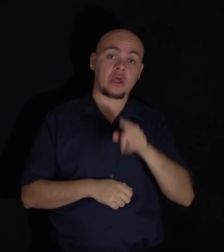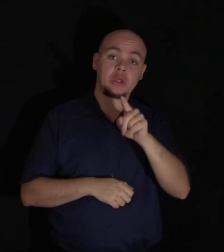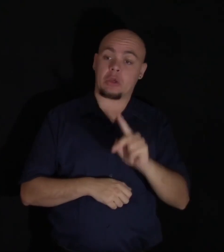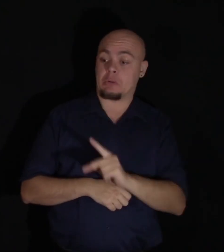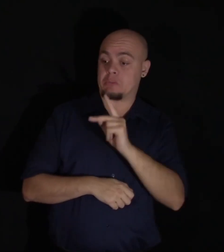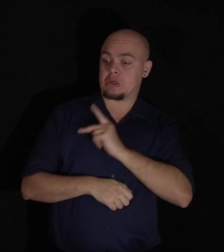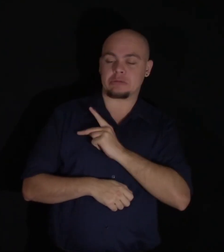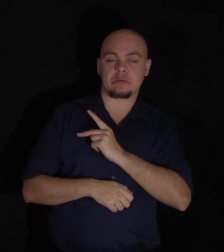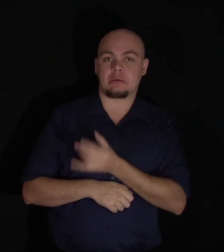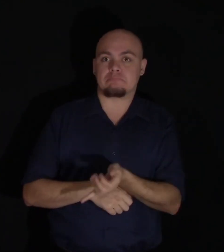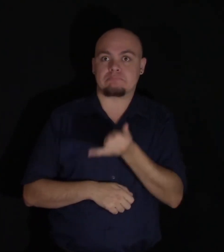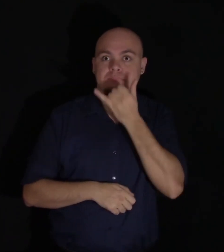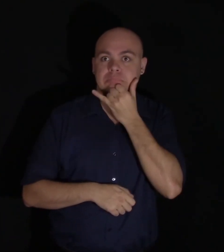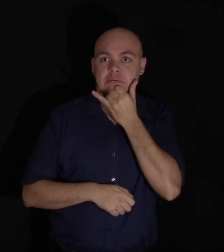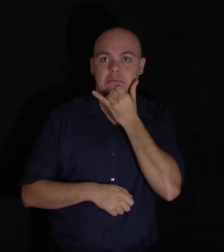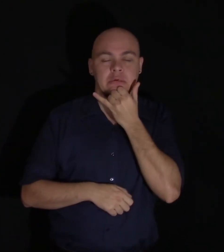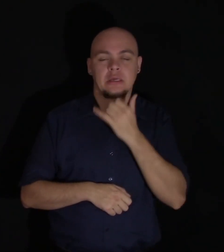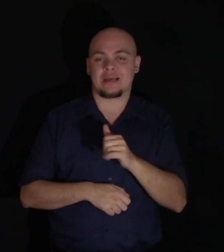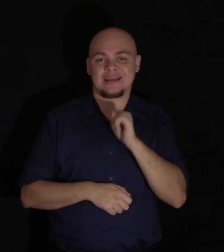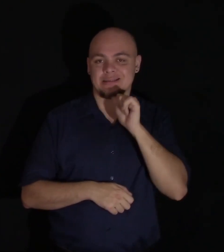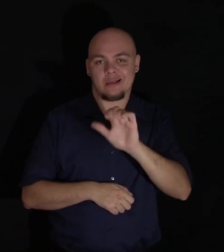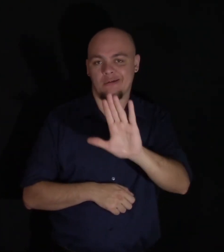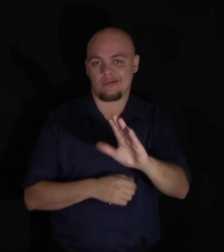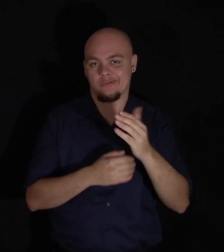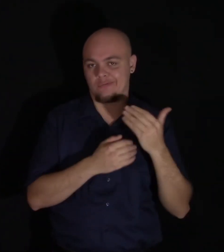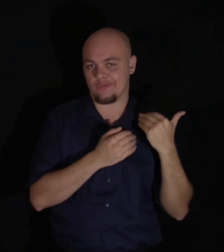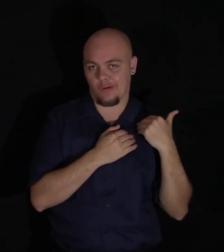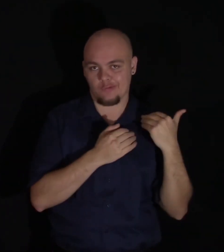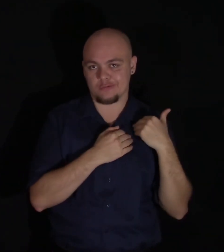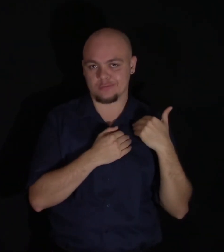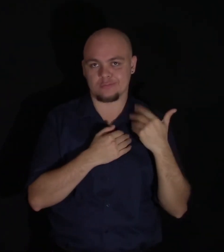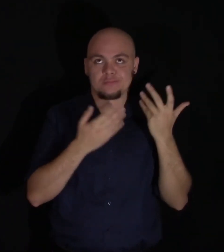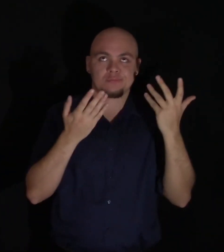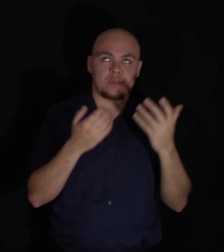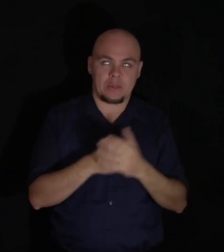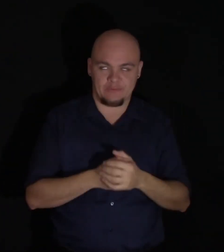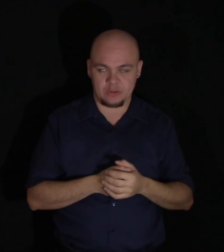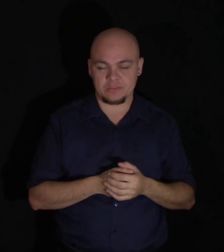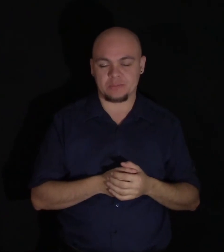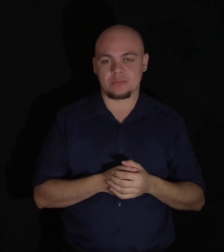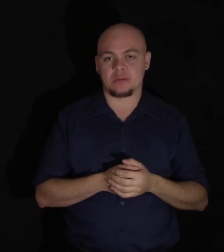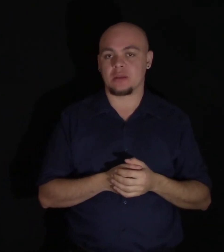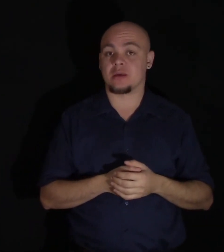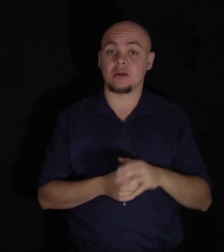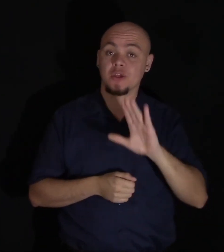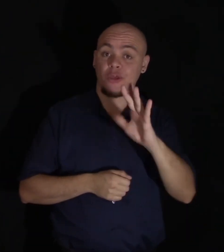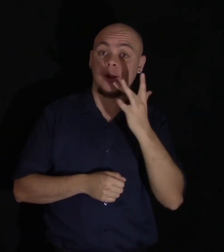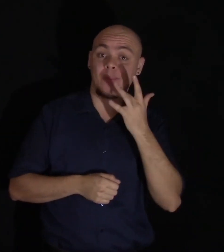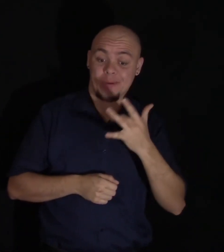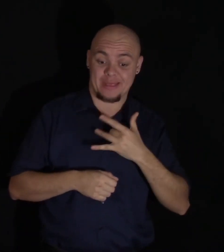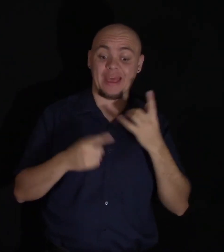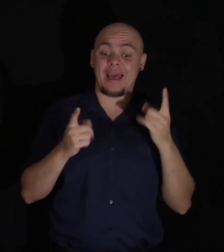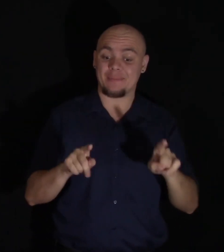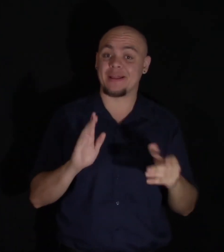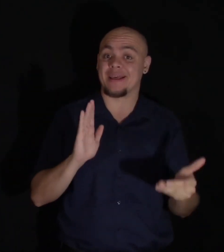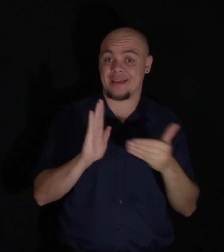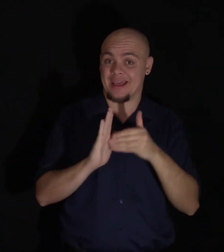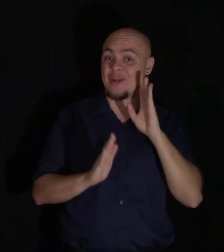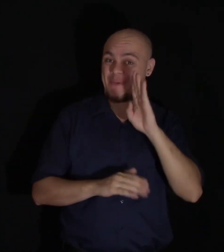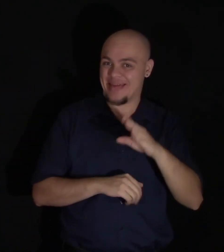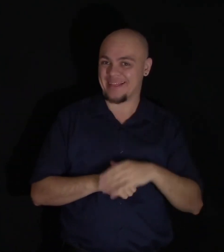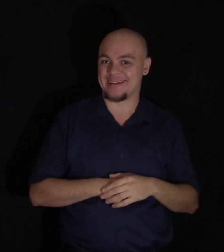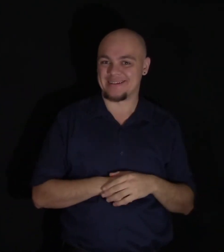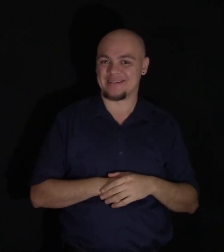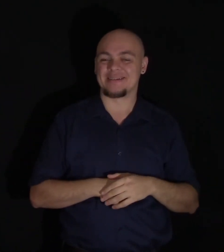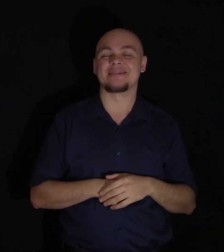why you didn't get what you got. What you didn't get. You're still going to have your birthday. We really need to